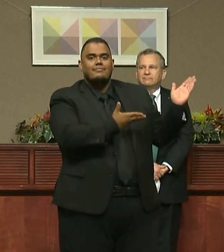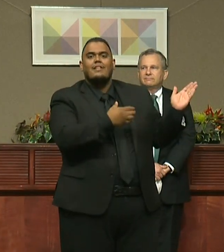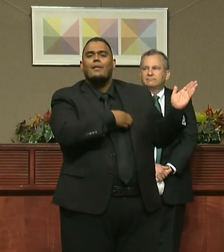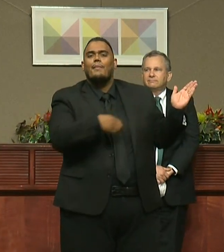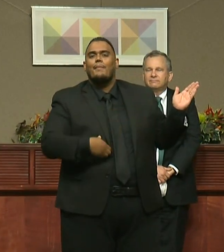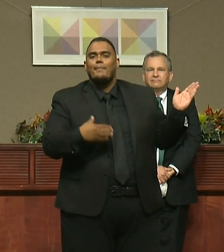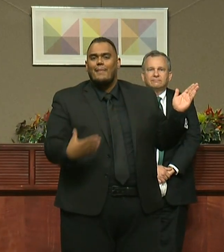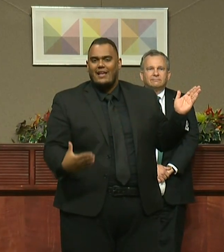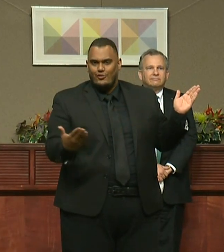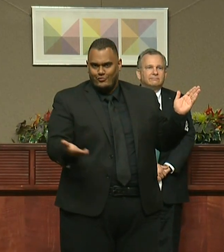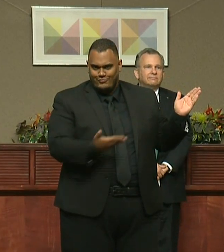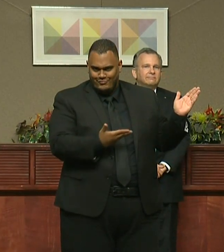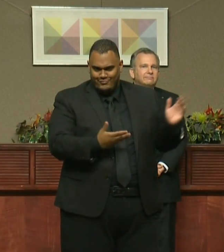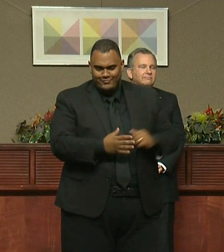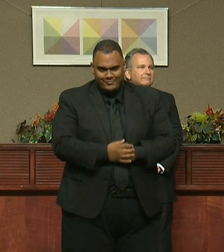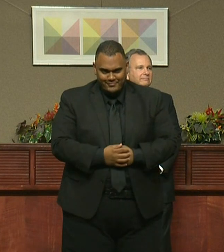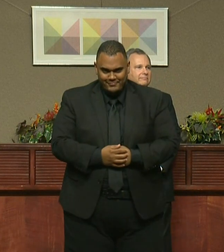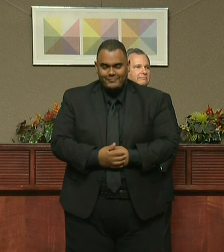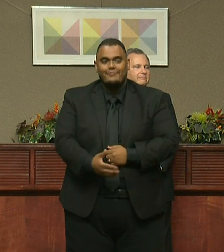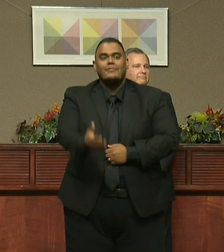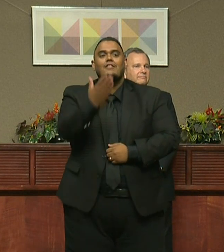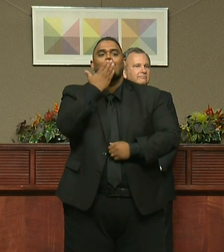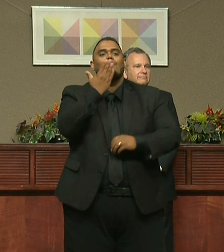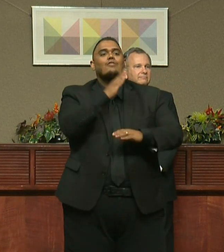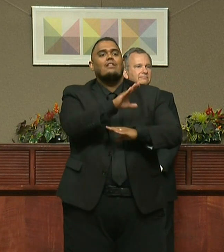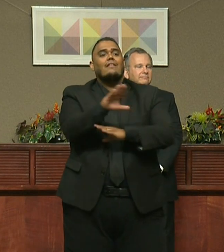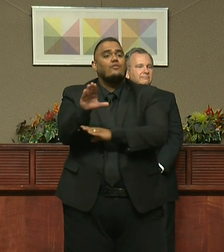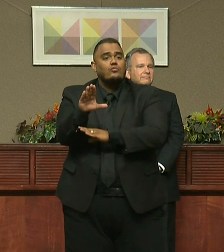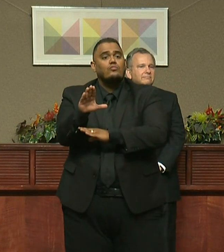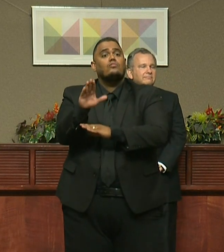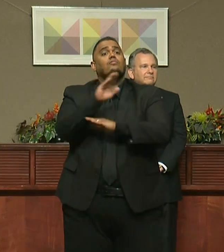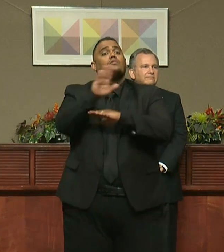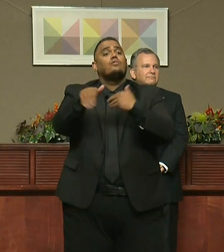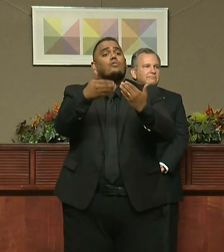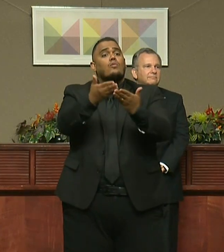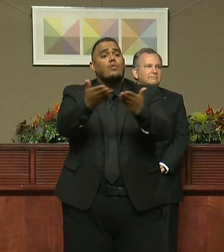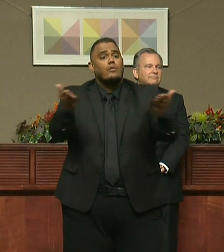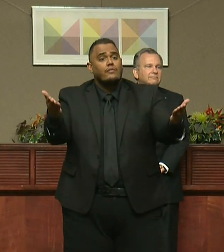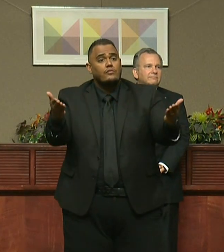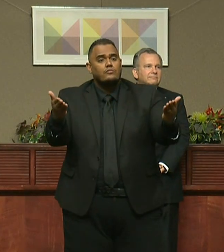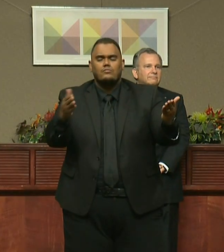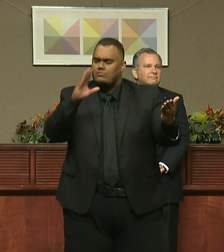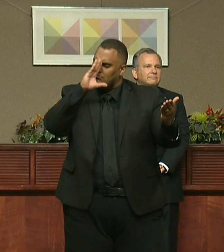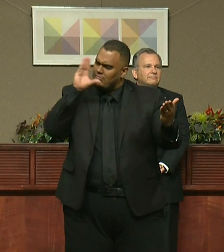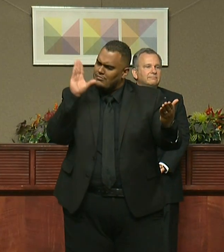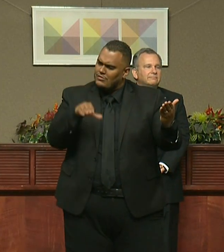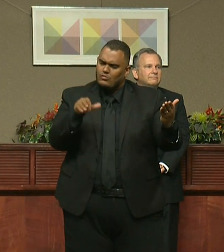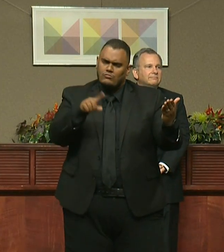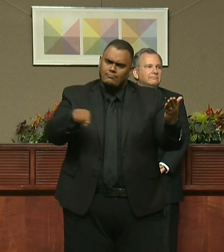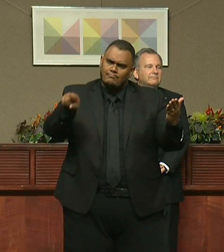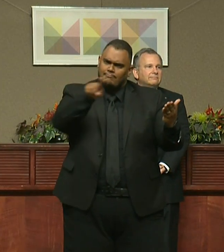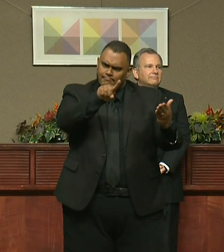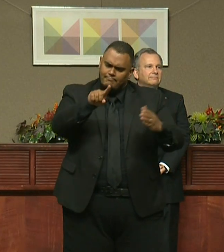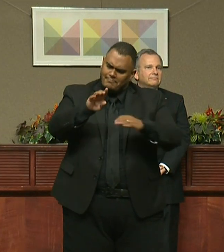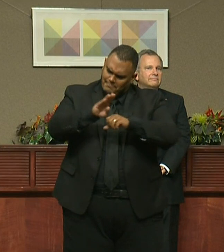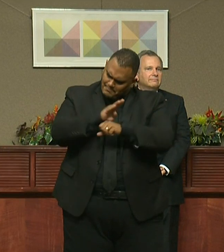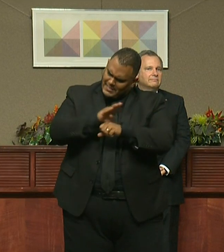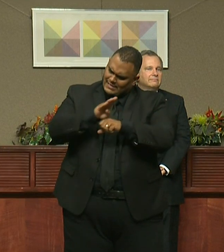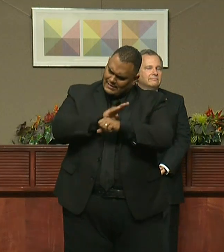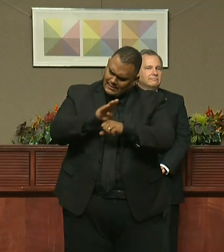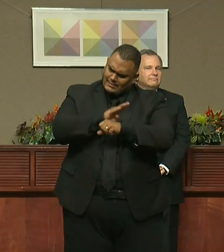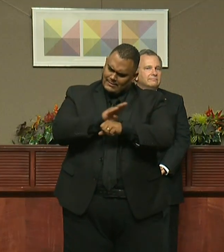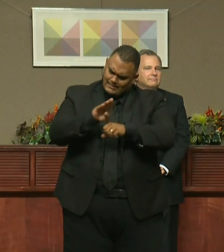all of you, and I realize that you all are exceptionally busy these days, much like many of